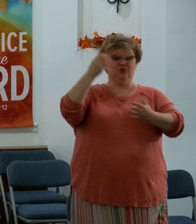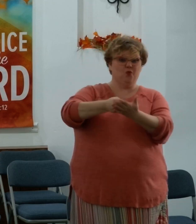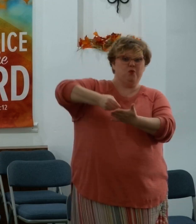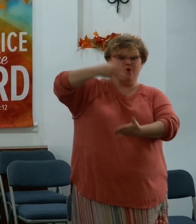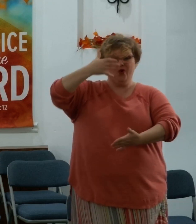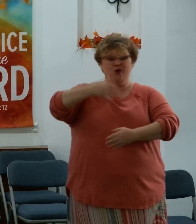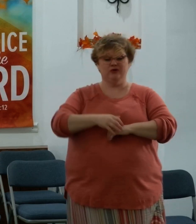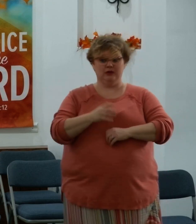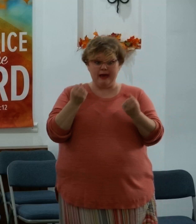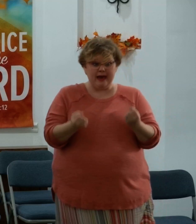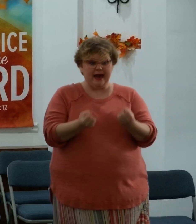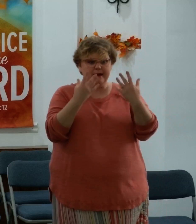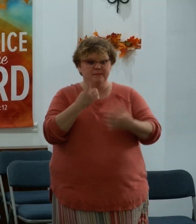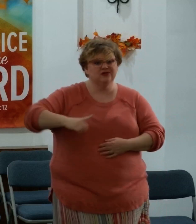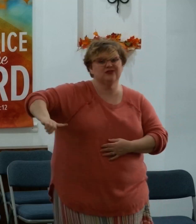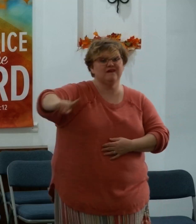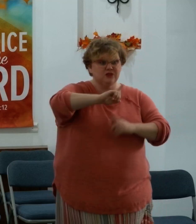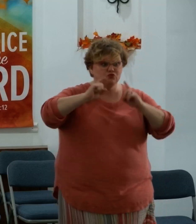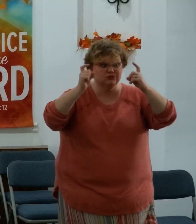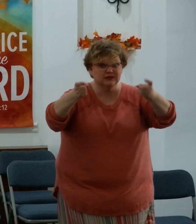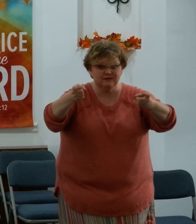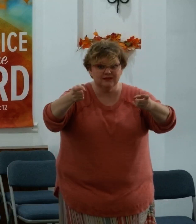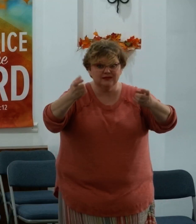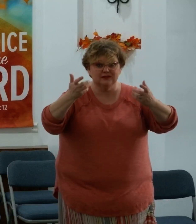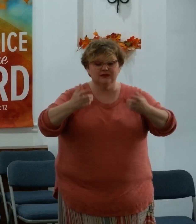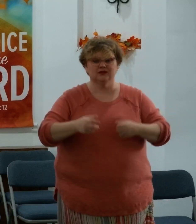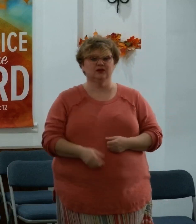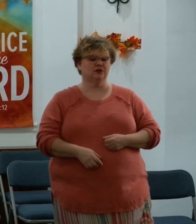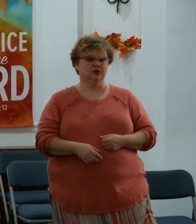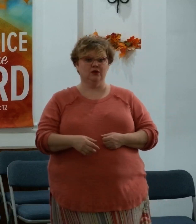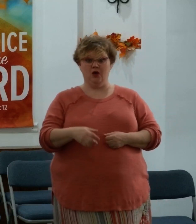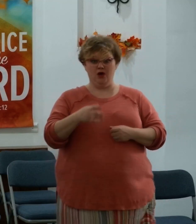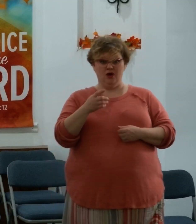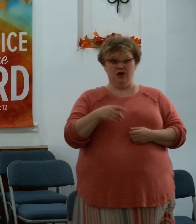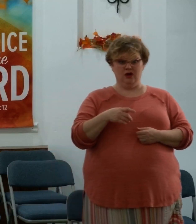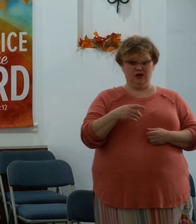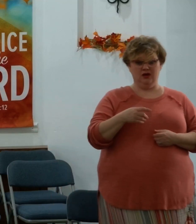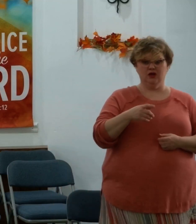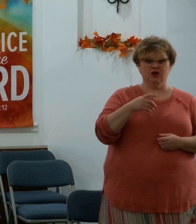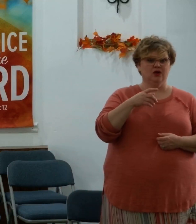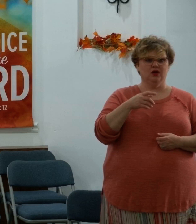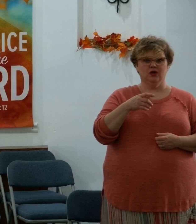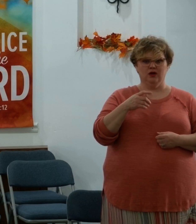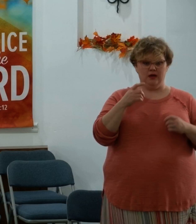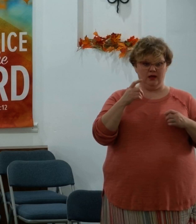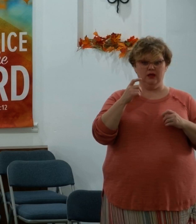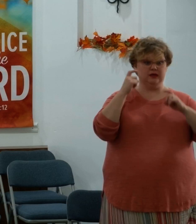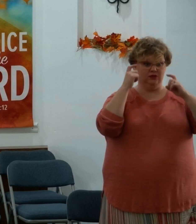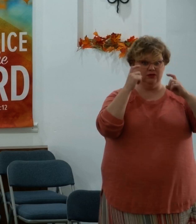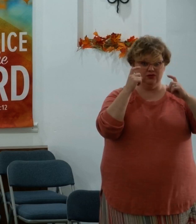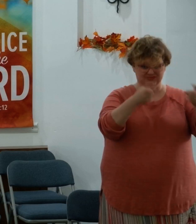much have you been given? Unto whomsoever much is given, much is